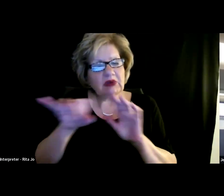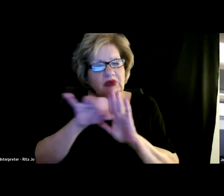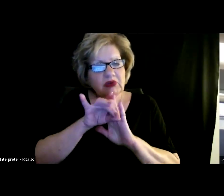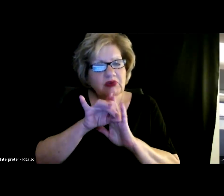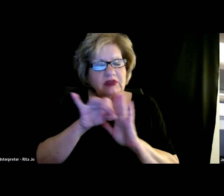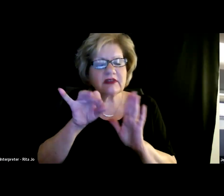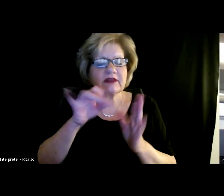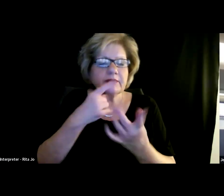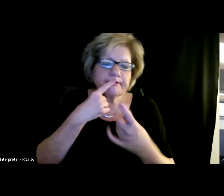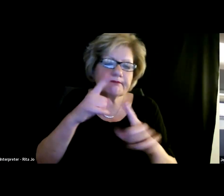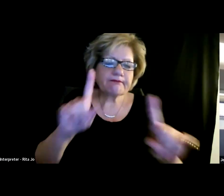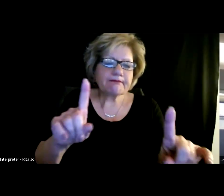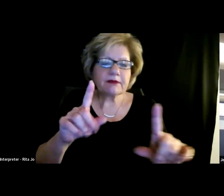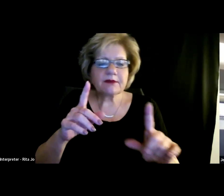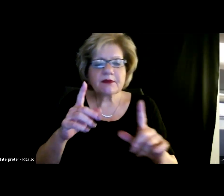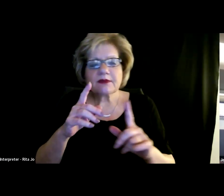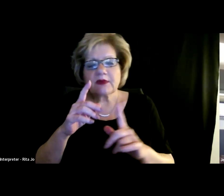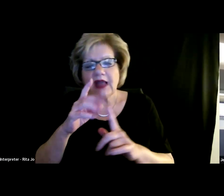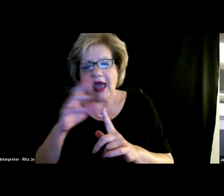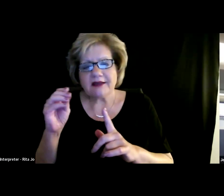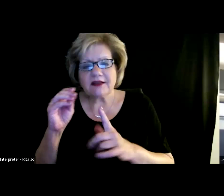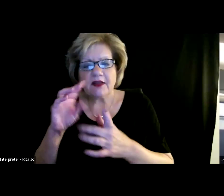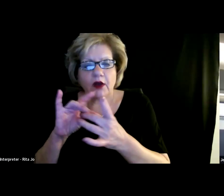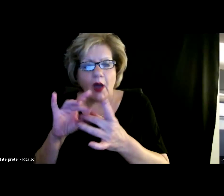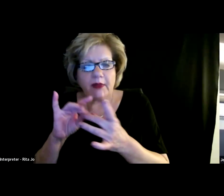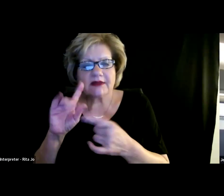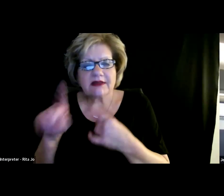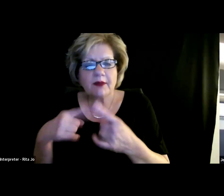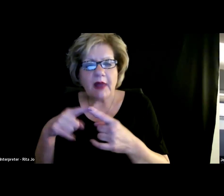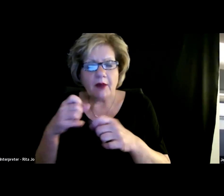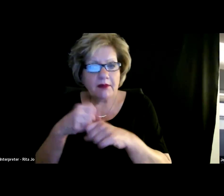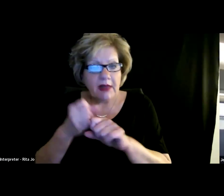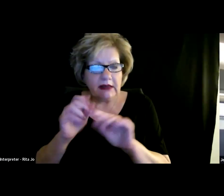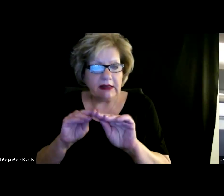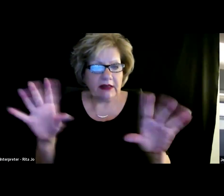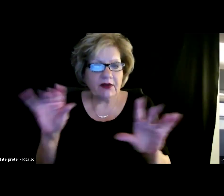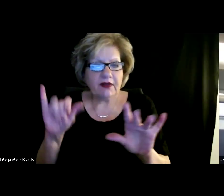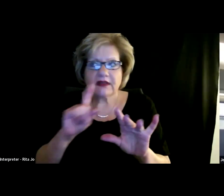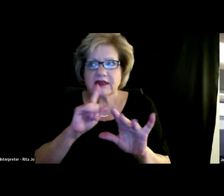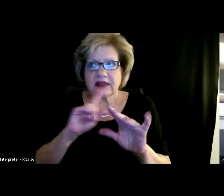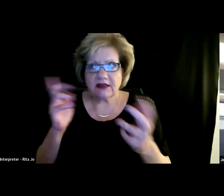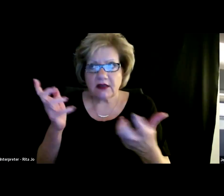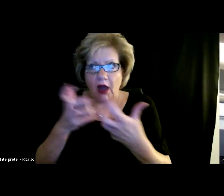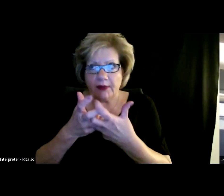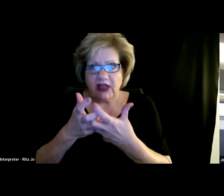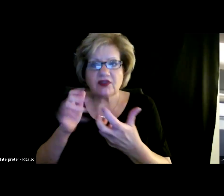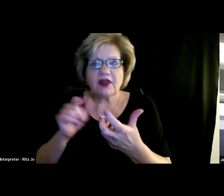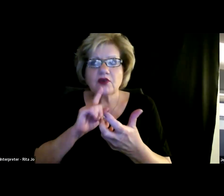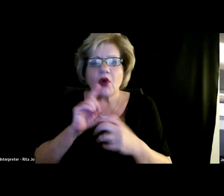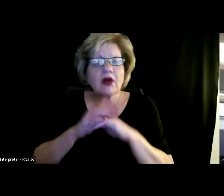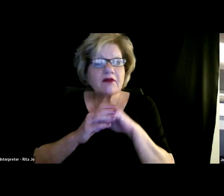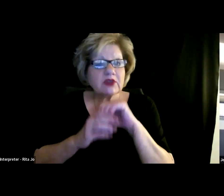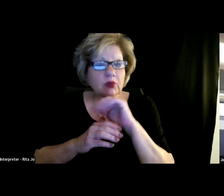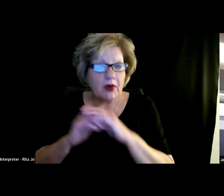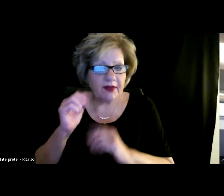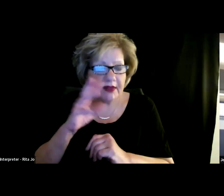disclose, and going back to the comments that were made about making clear that this is an accommodation that you are comfortable with and that this